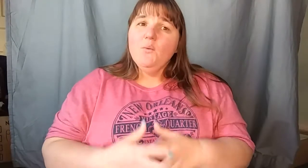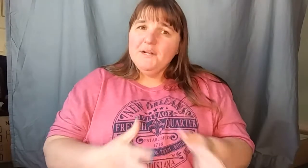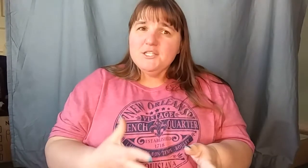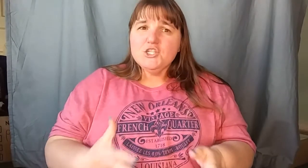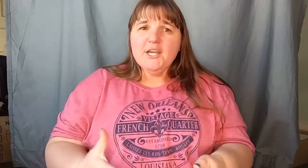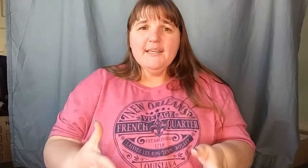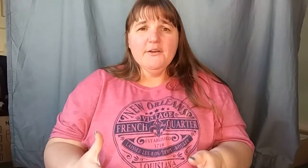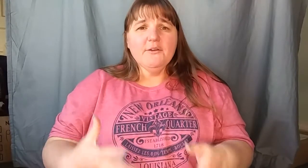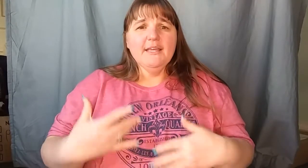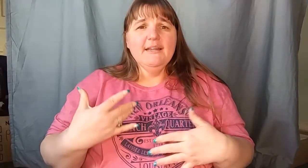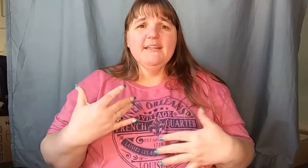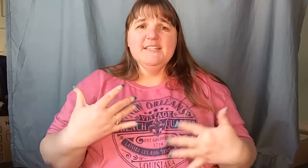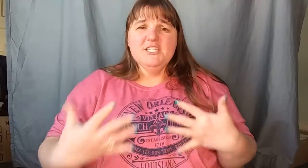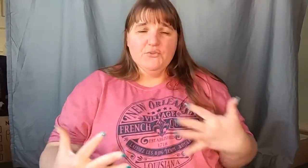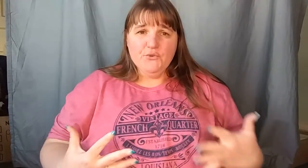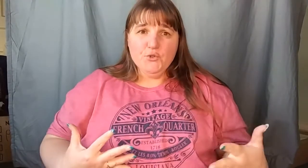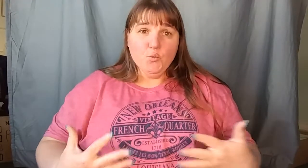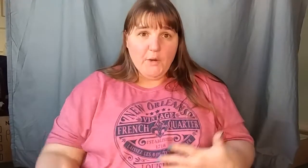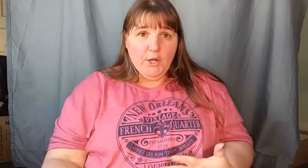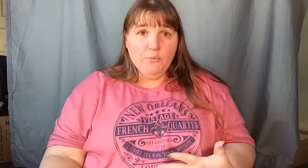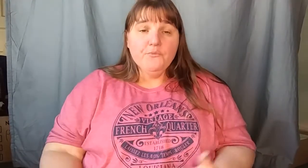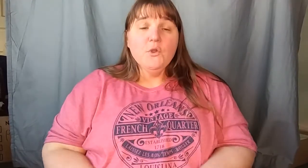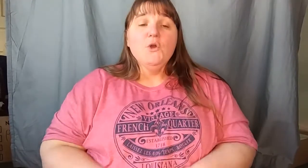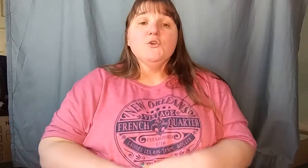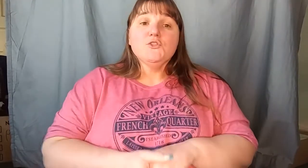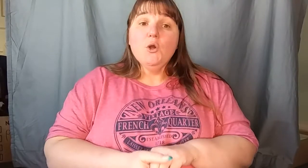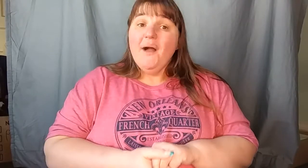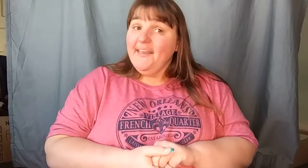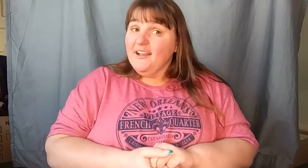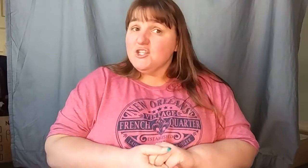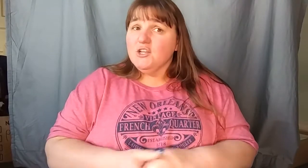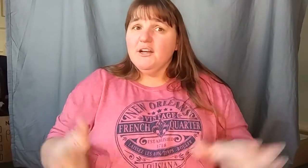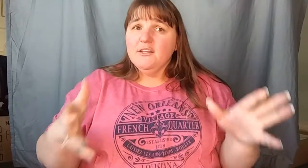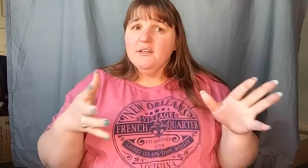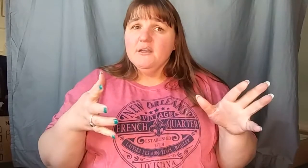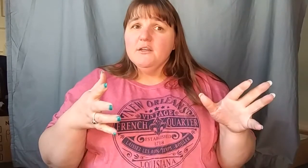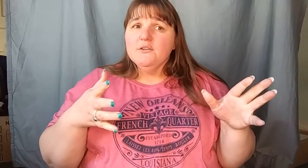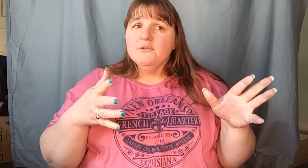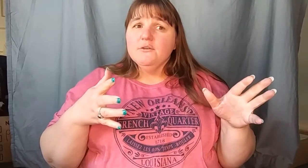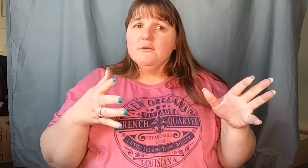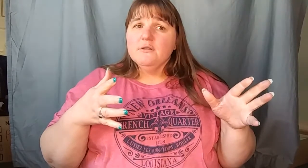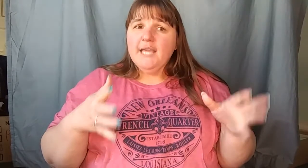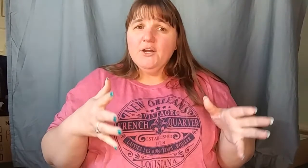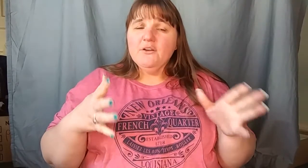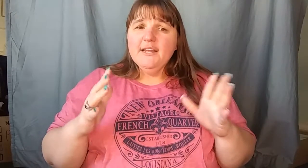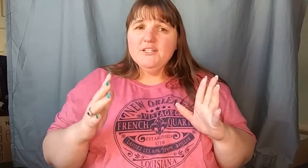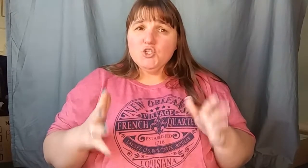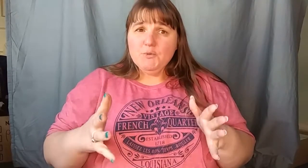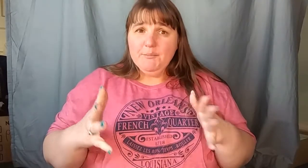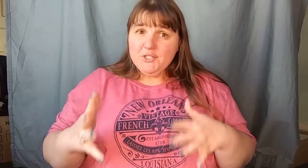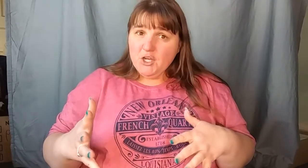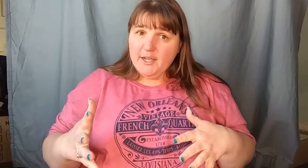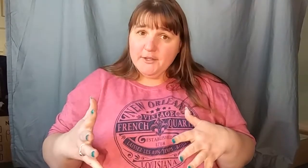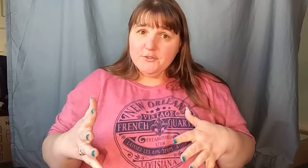wanted to try gator again in a different realm. So, I actually got gator and shrimp tacos